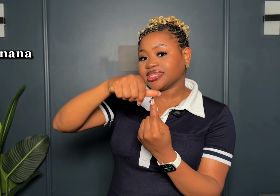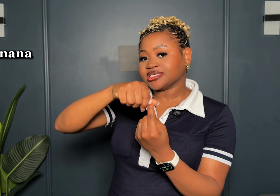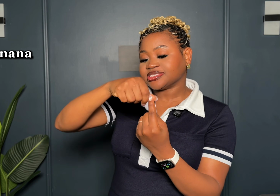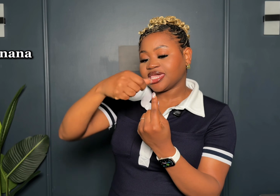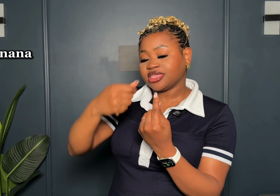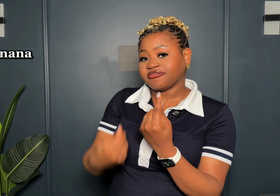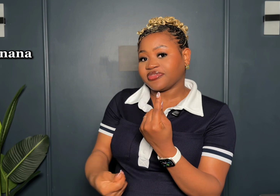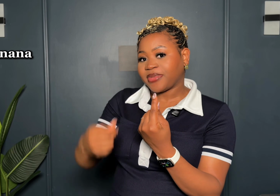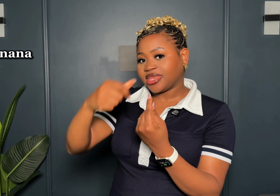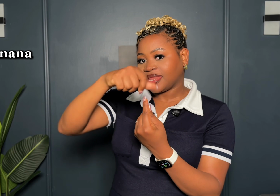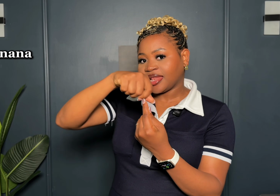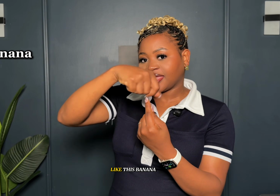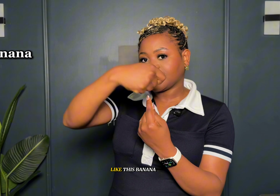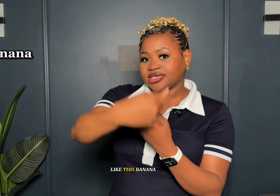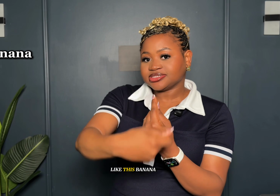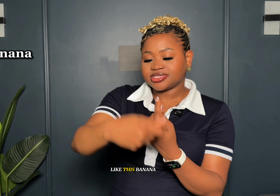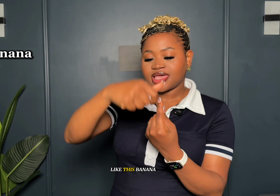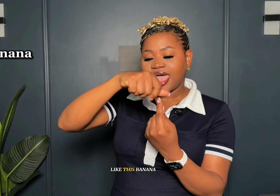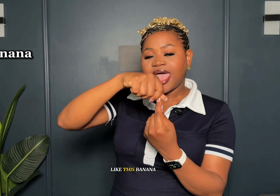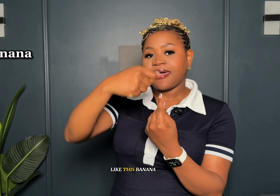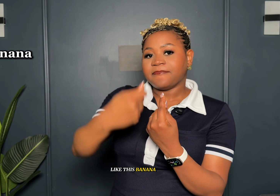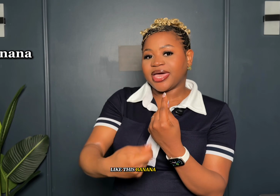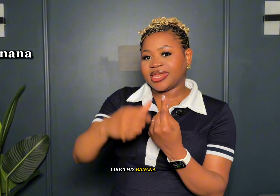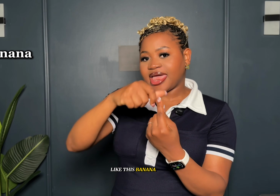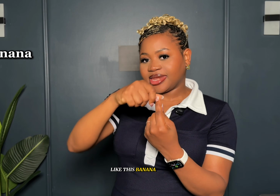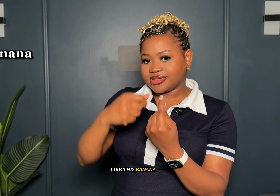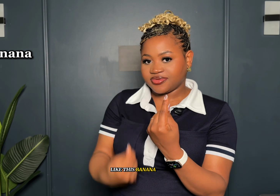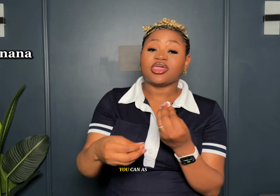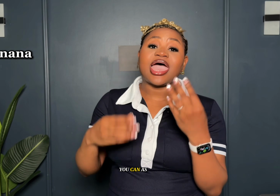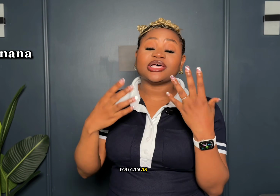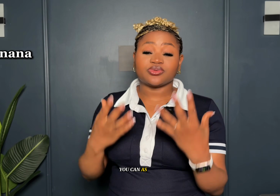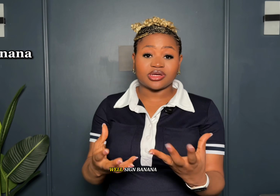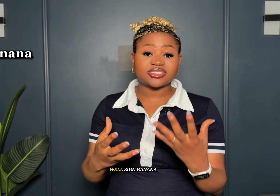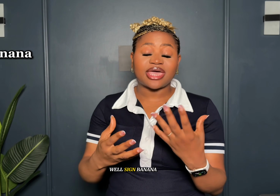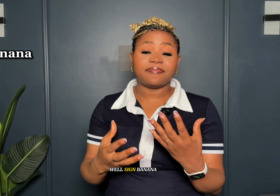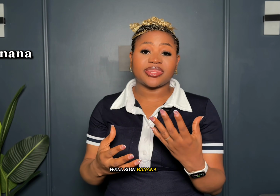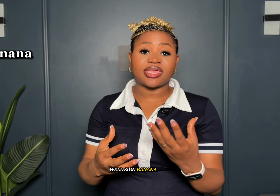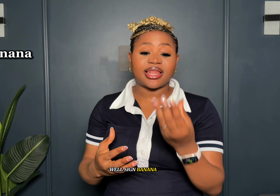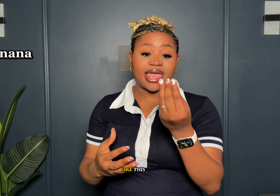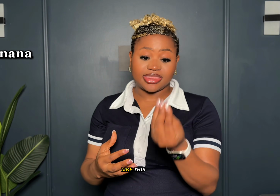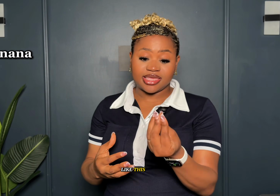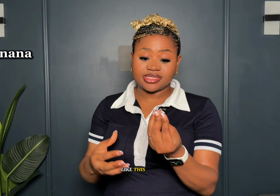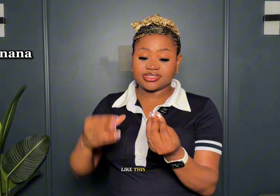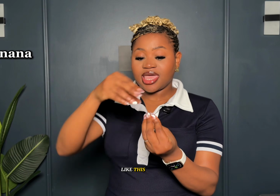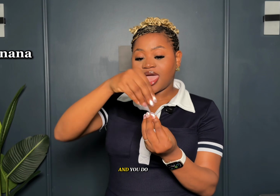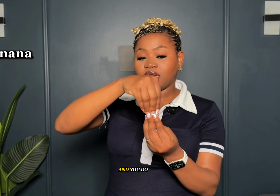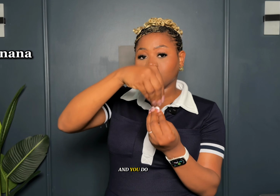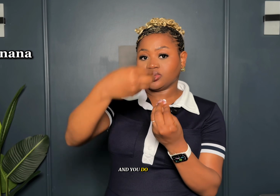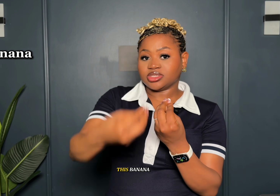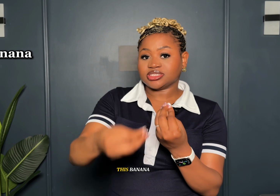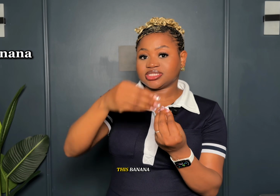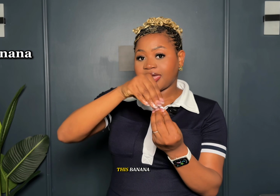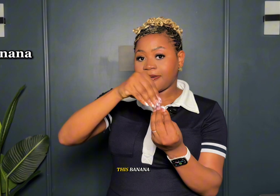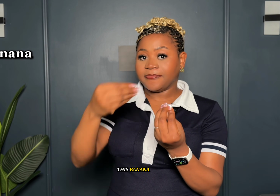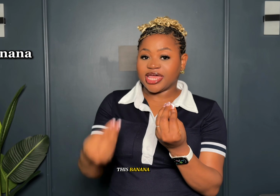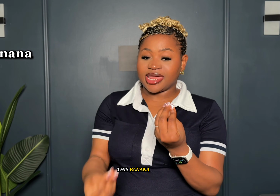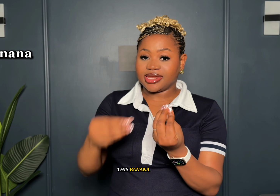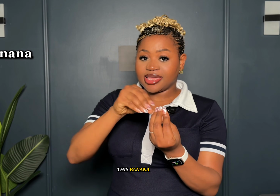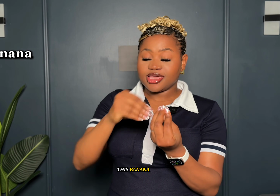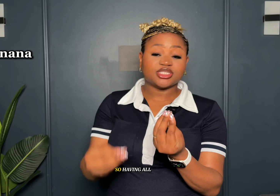the skin of the banana like this. Banana. You can as well sign banana like this and you do this. Banana. So